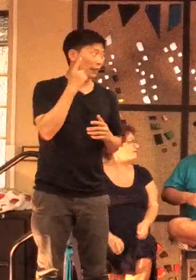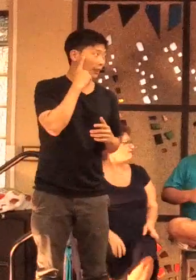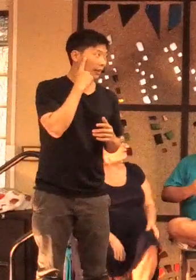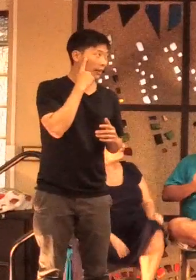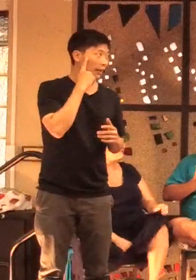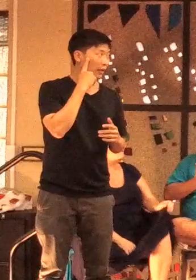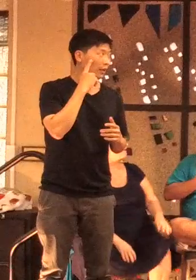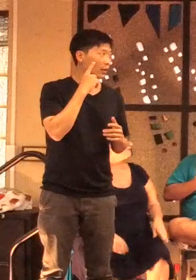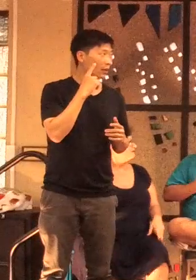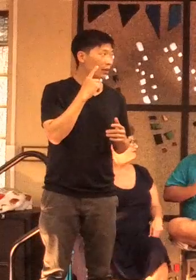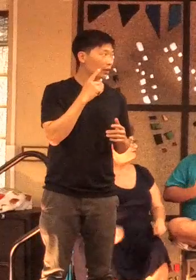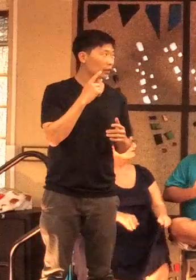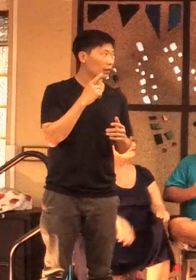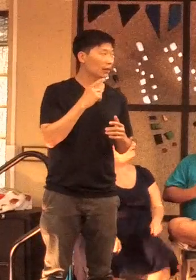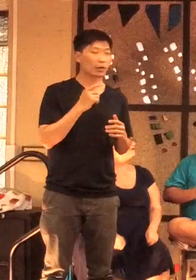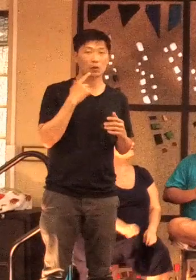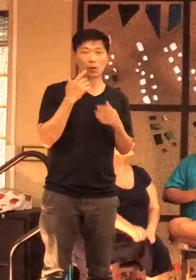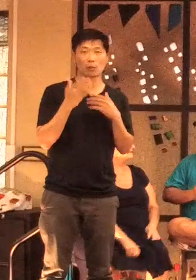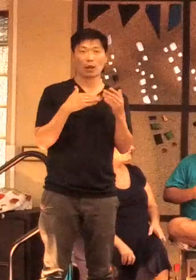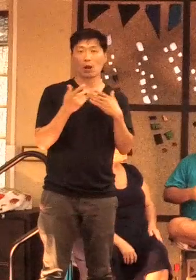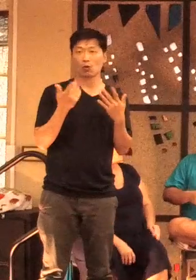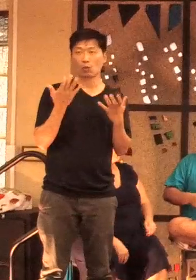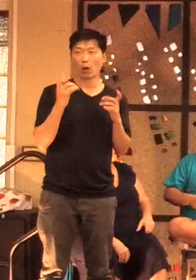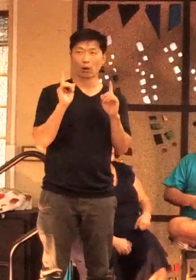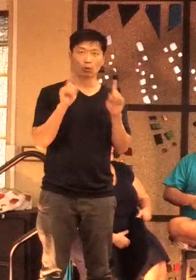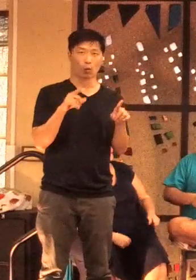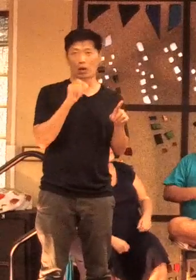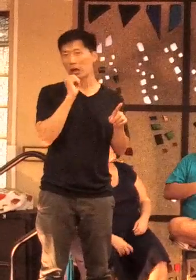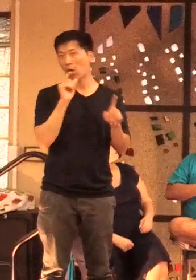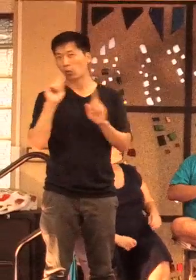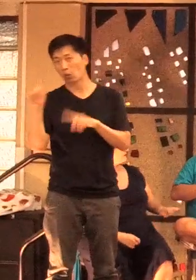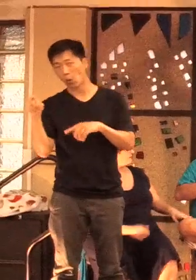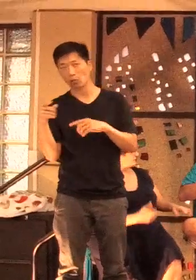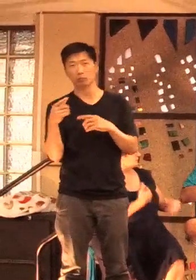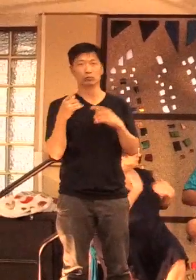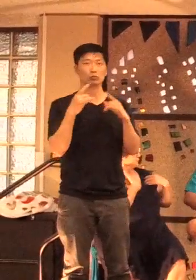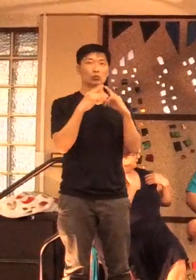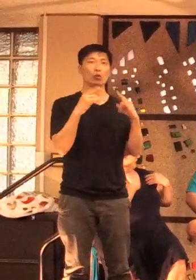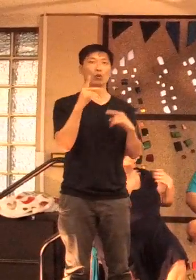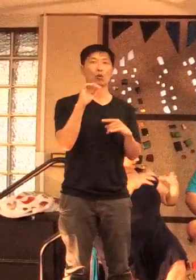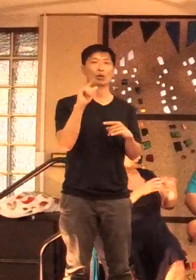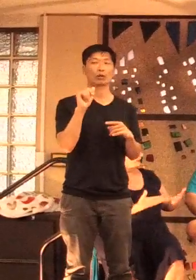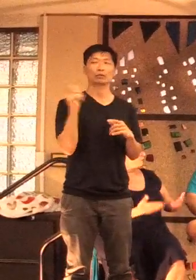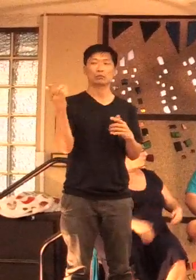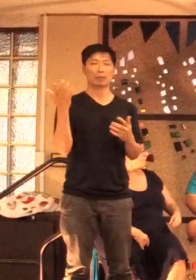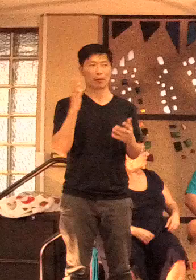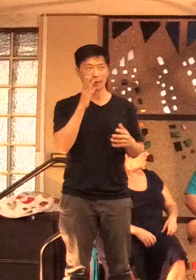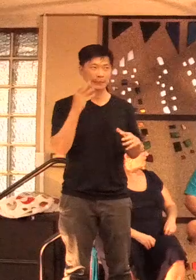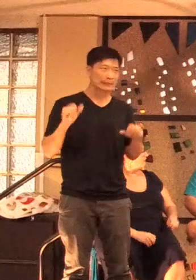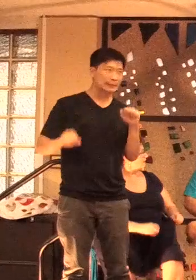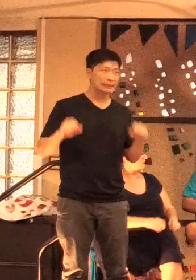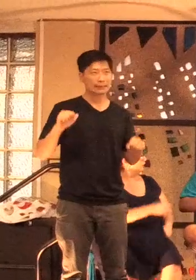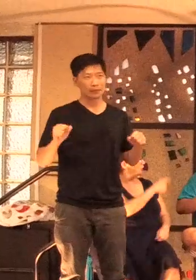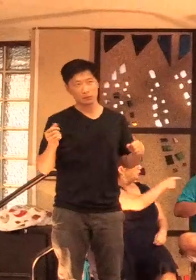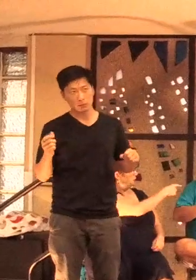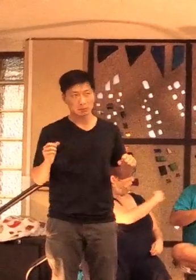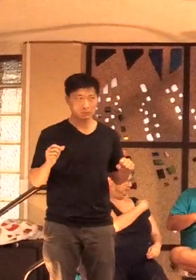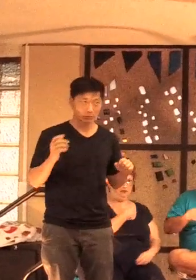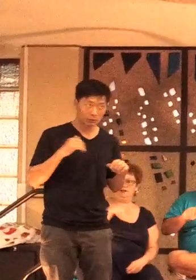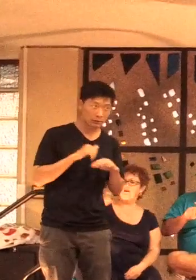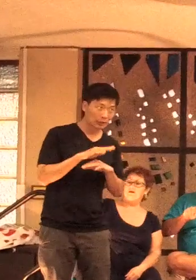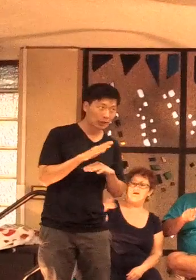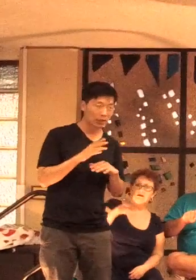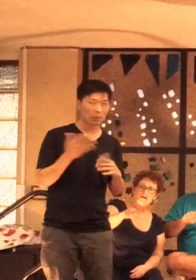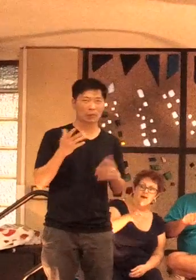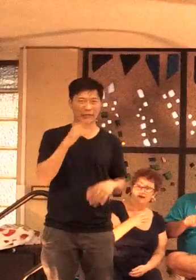think that no matter if you want to go or not, for their parents talking about their kids, thinking like the kids are